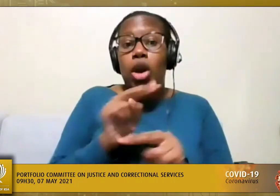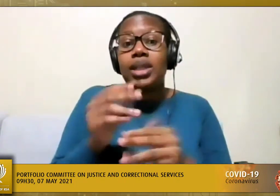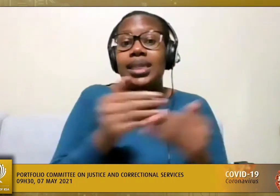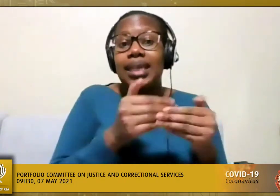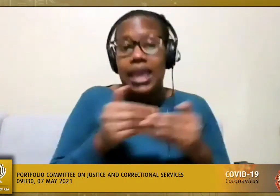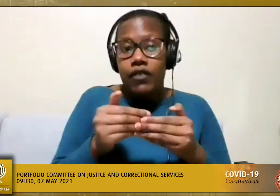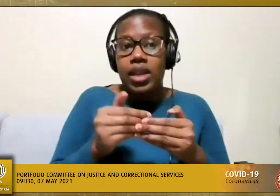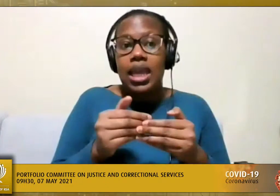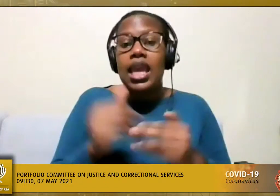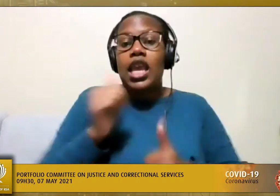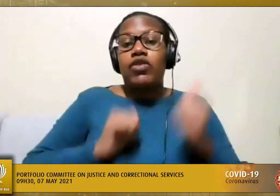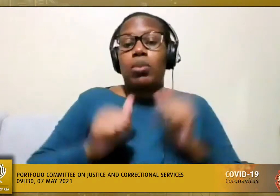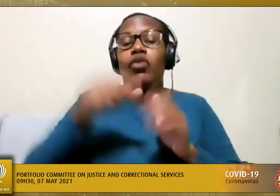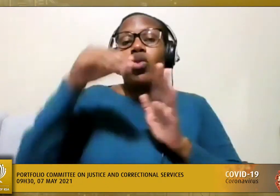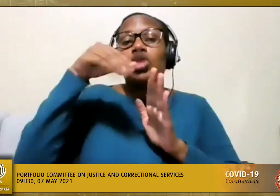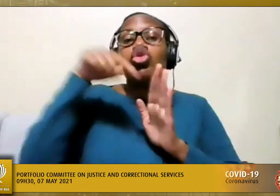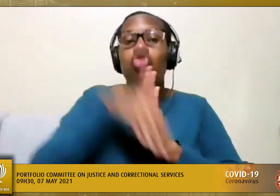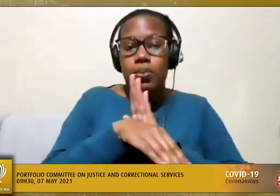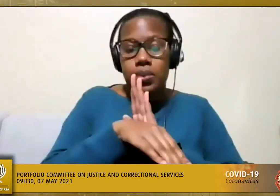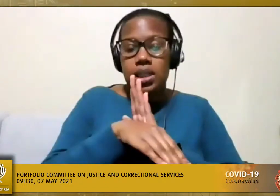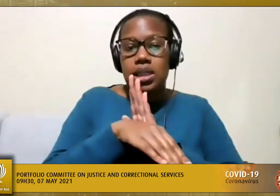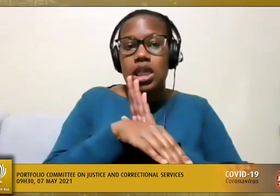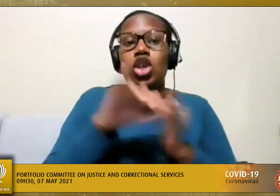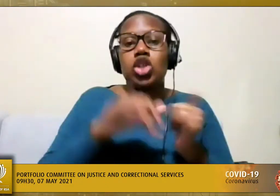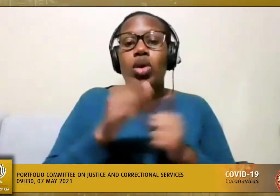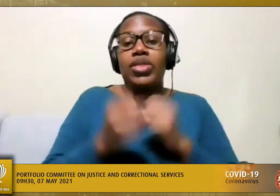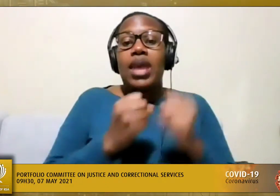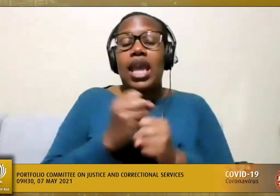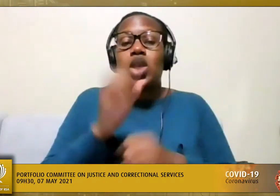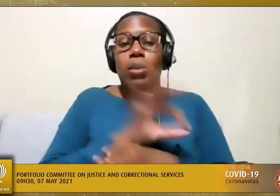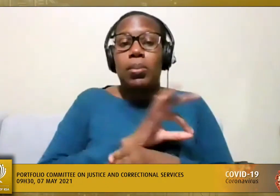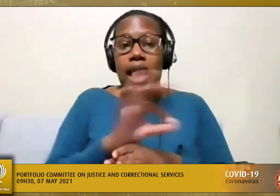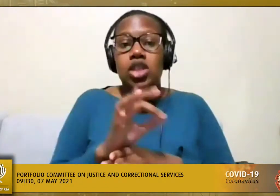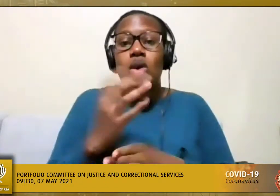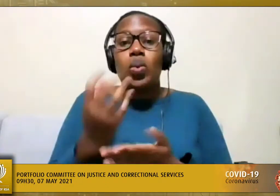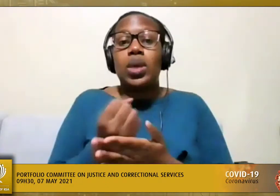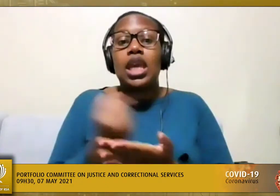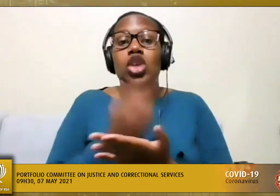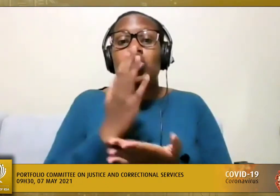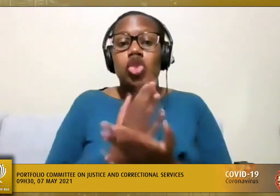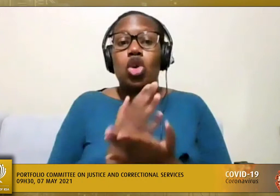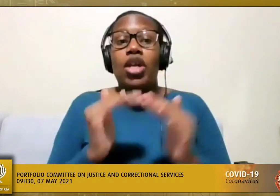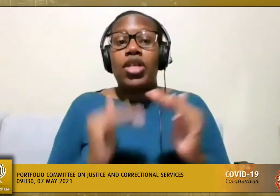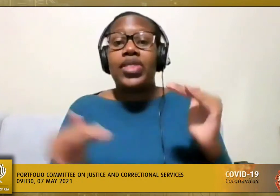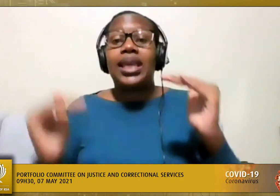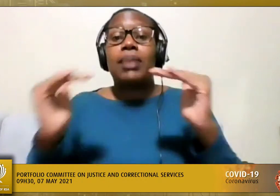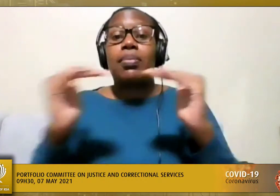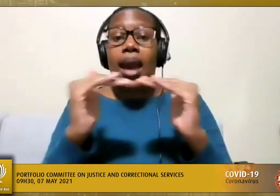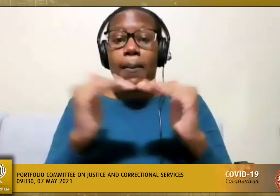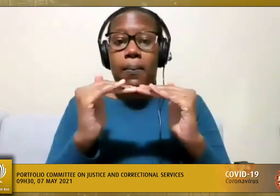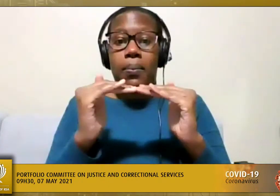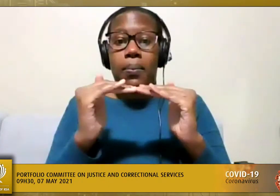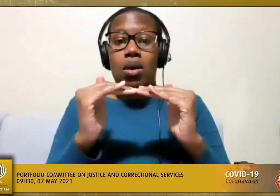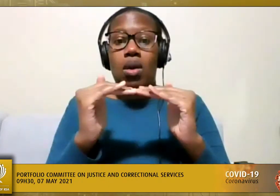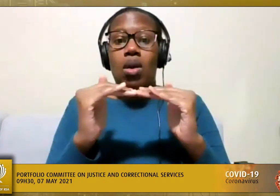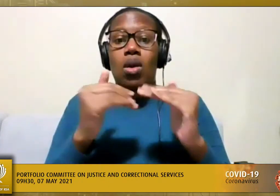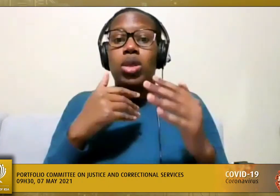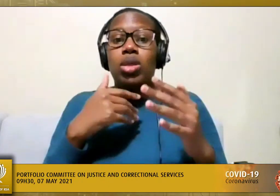a drop in performance so so within the annual plans we ensure that they keep up with with whatever they've achieved before